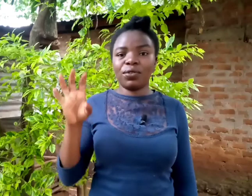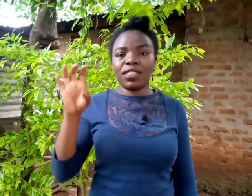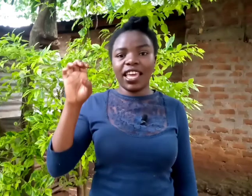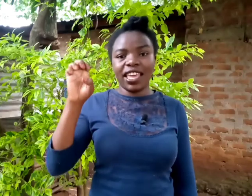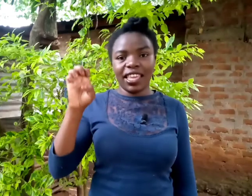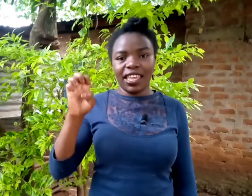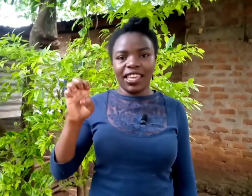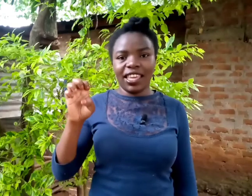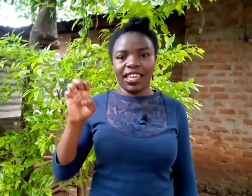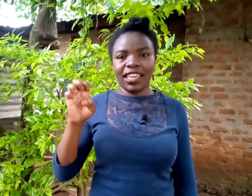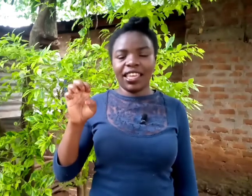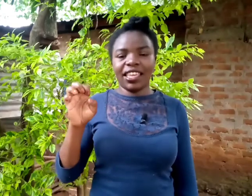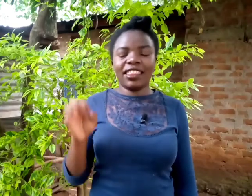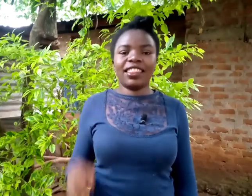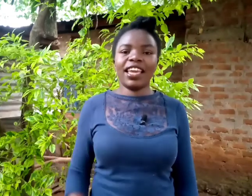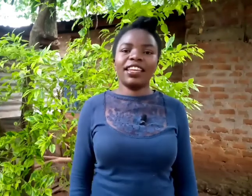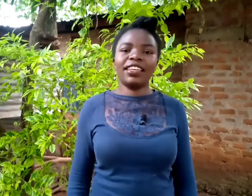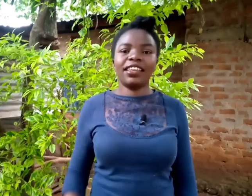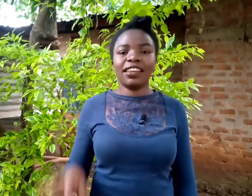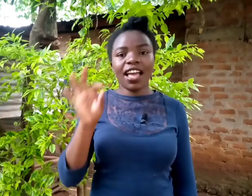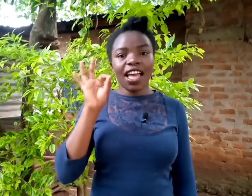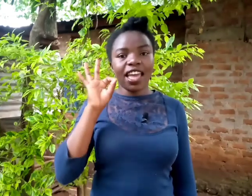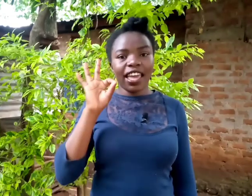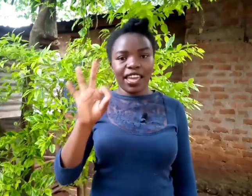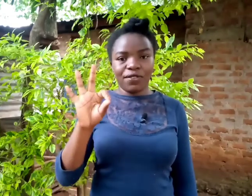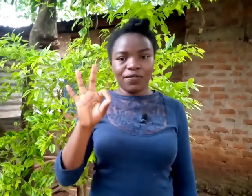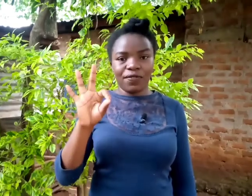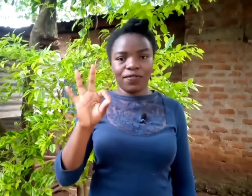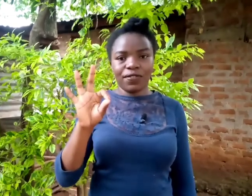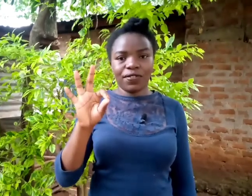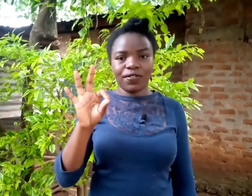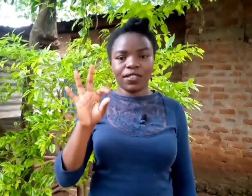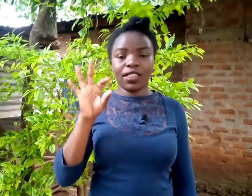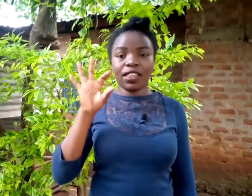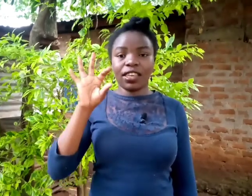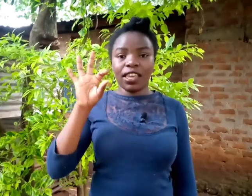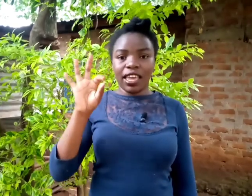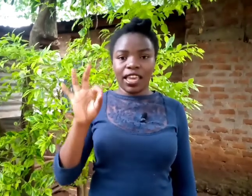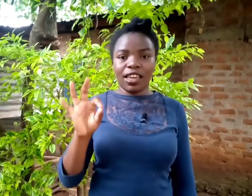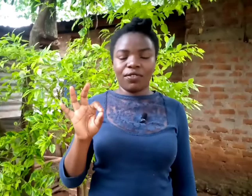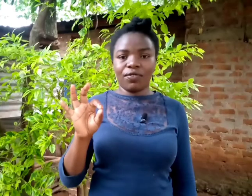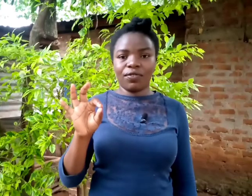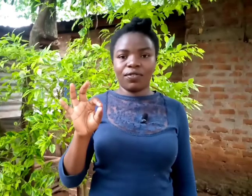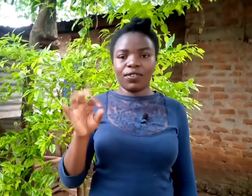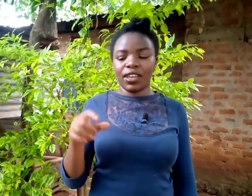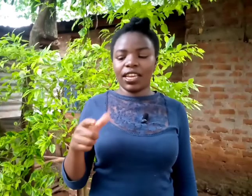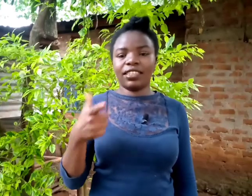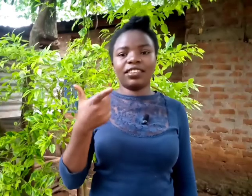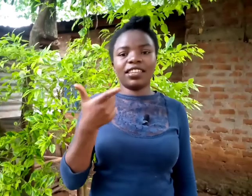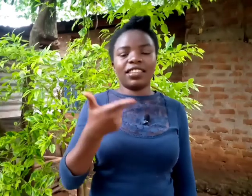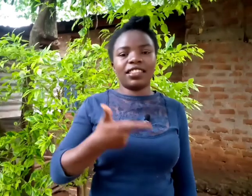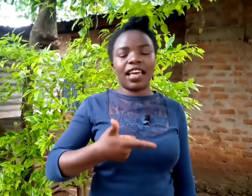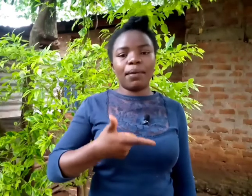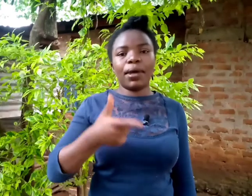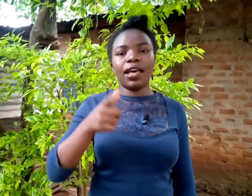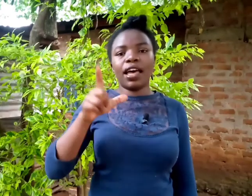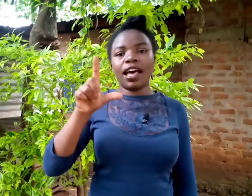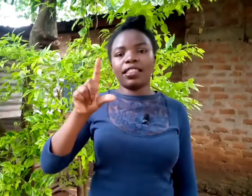the E. Then F. F. It is just the thumb and the